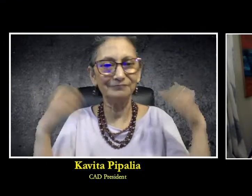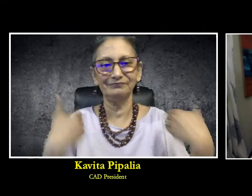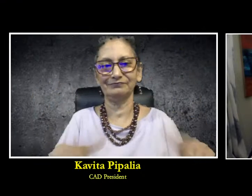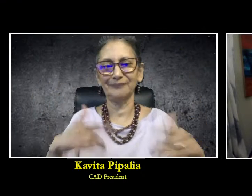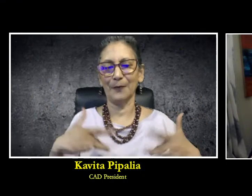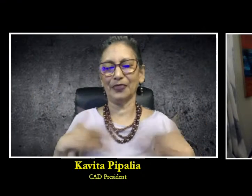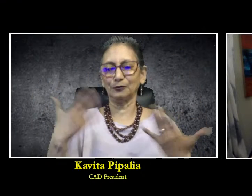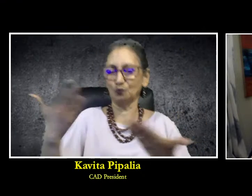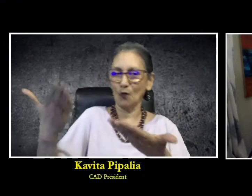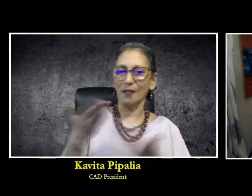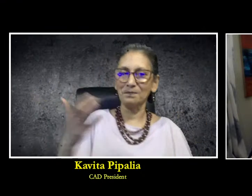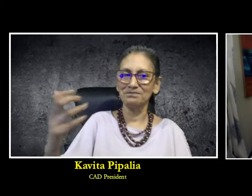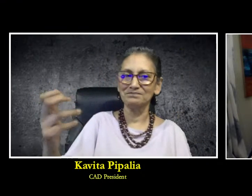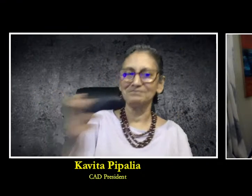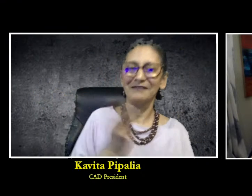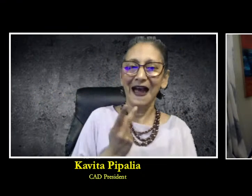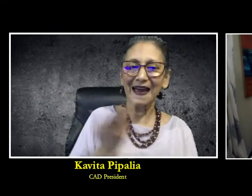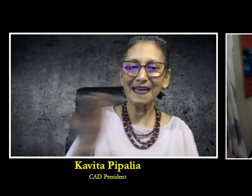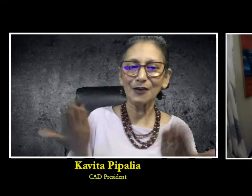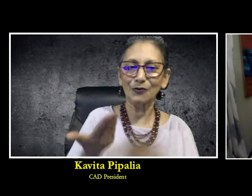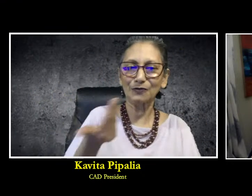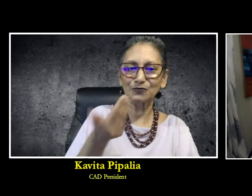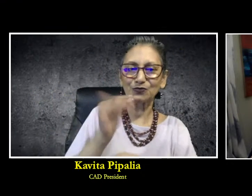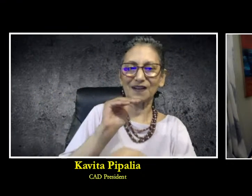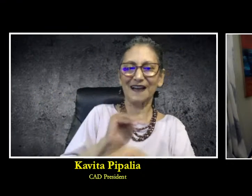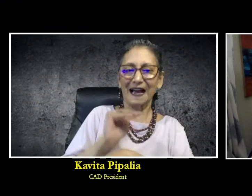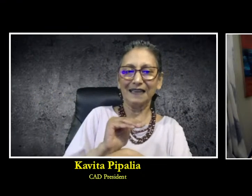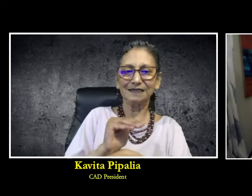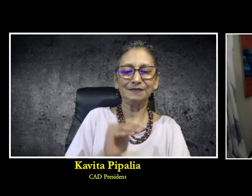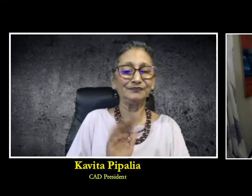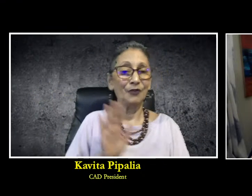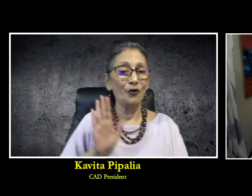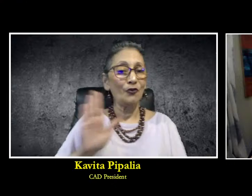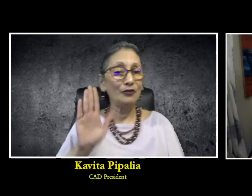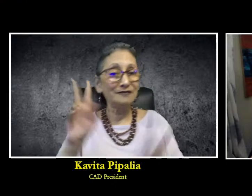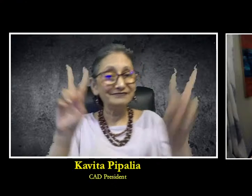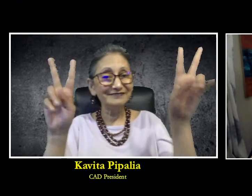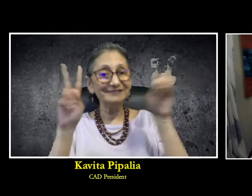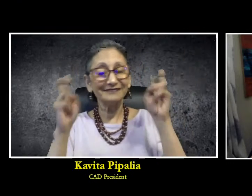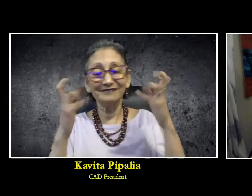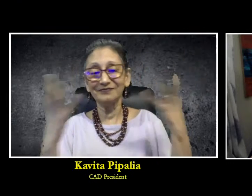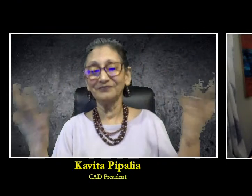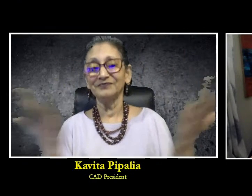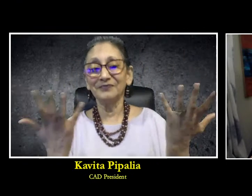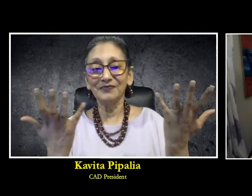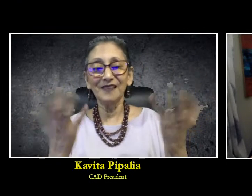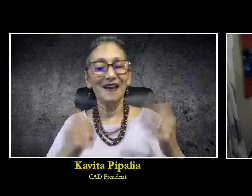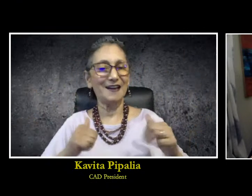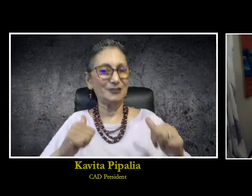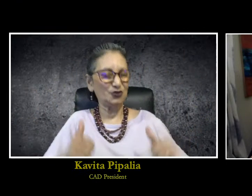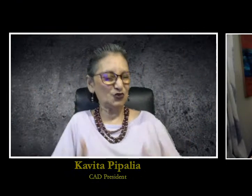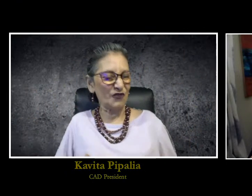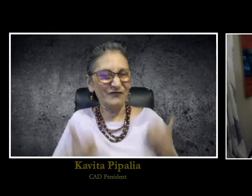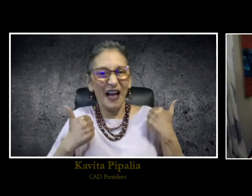this evening. Julie is also the former CAD president, so welcome back tonight.